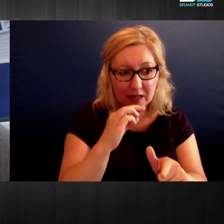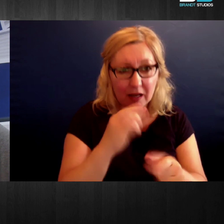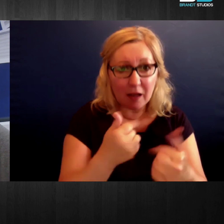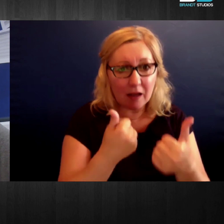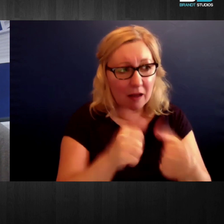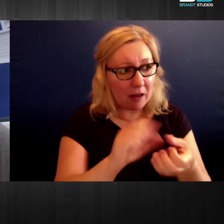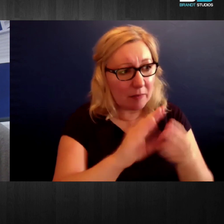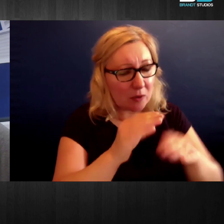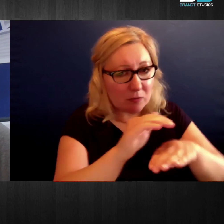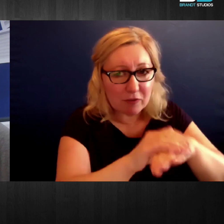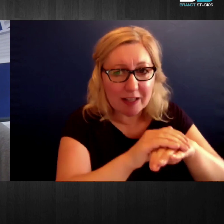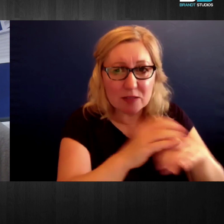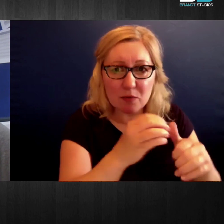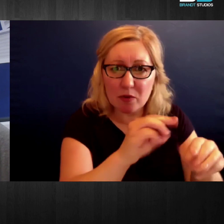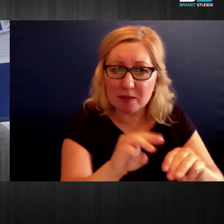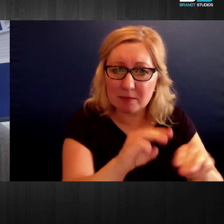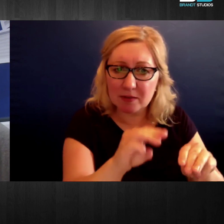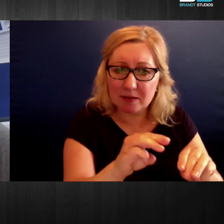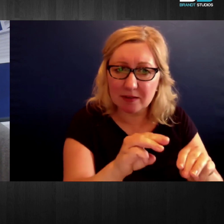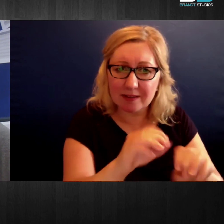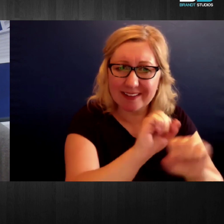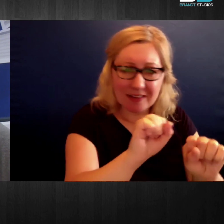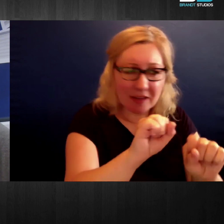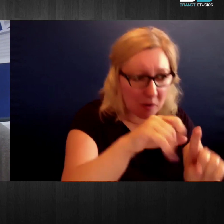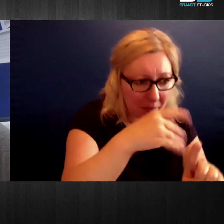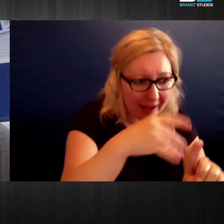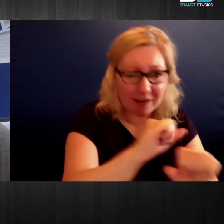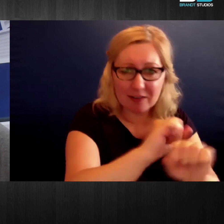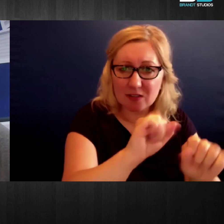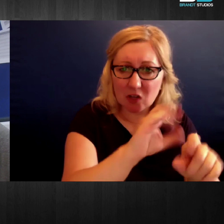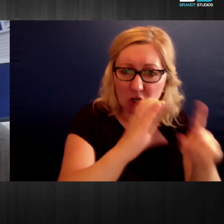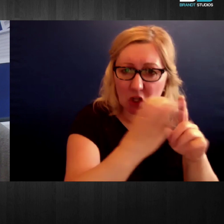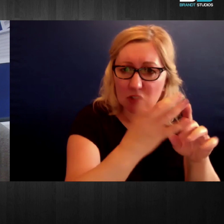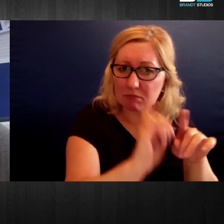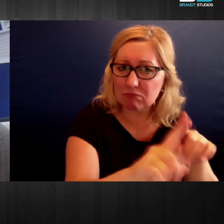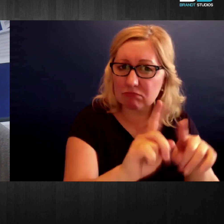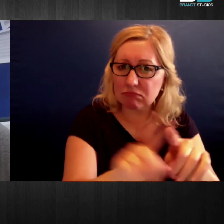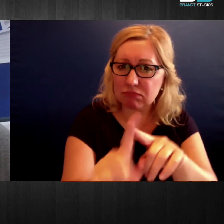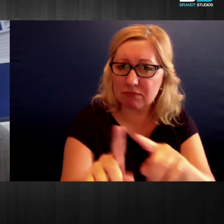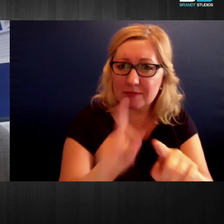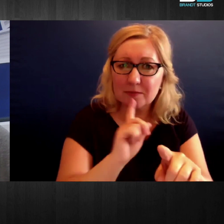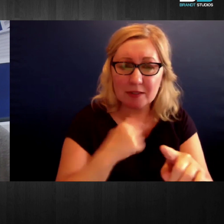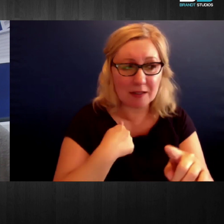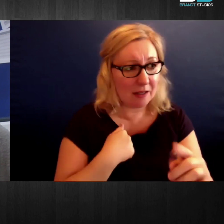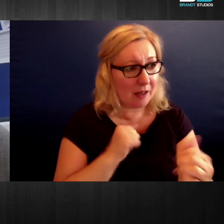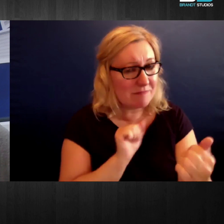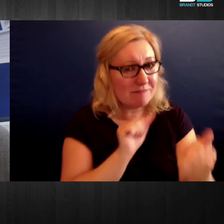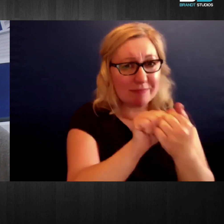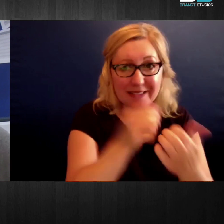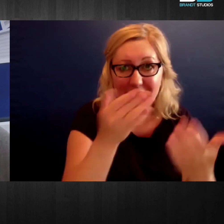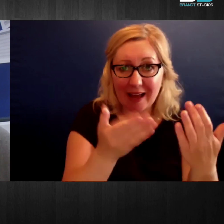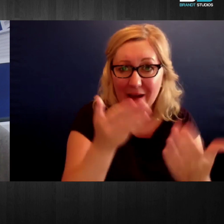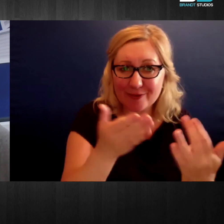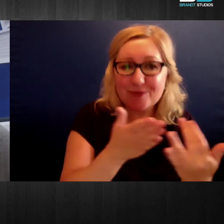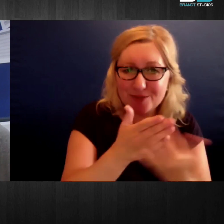different backgrounds, different cultures, and everything, just through being involved in music. So I don't know.